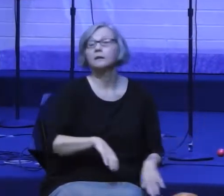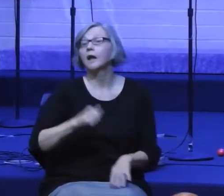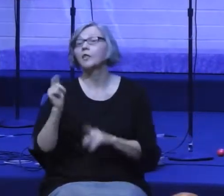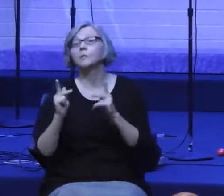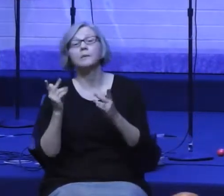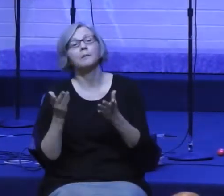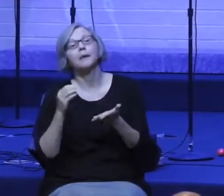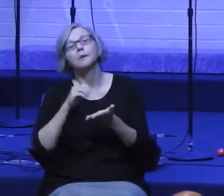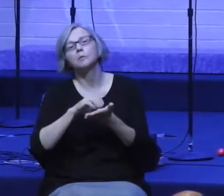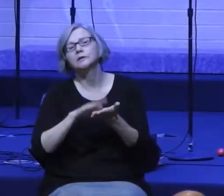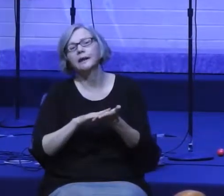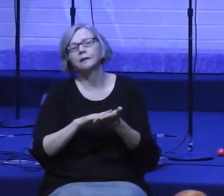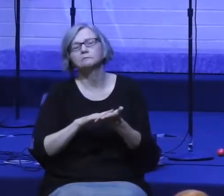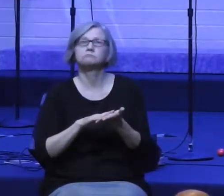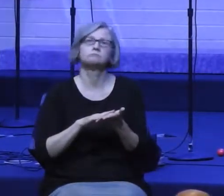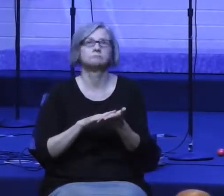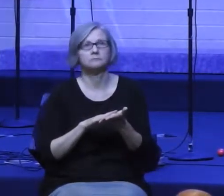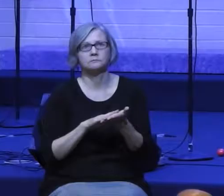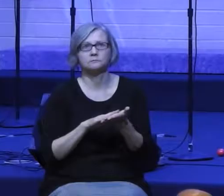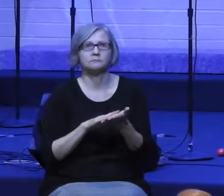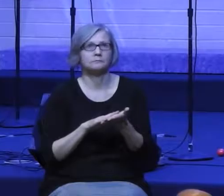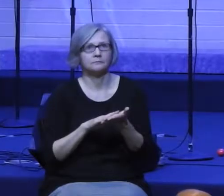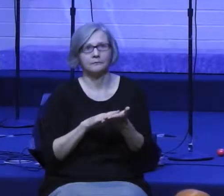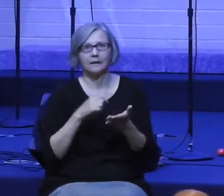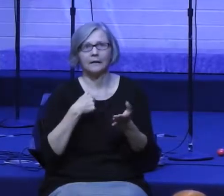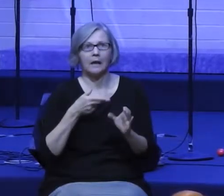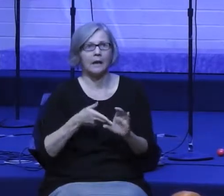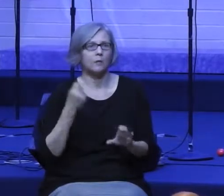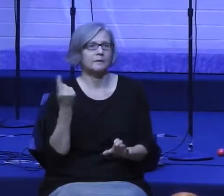down something pretty life-altering.